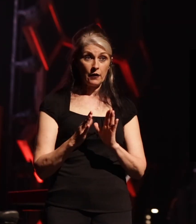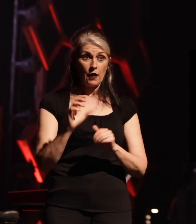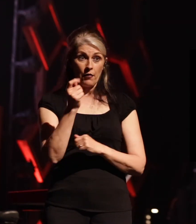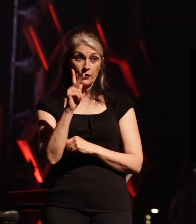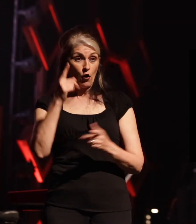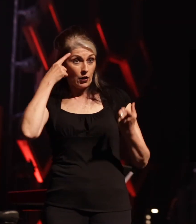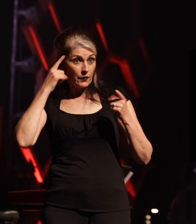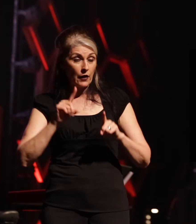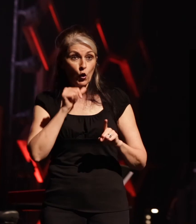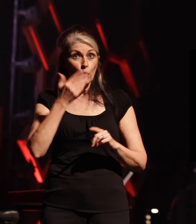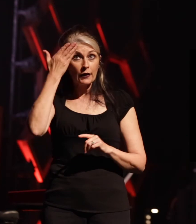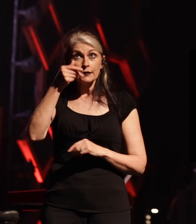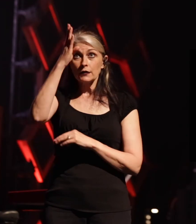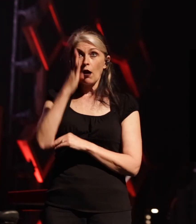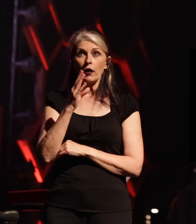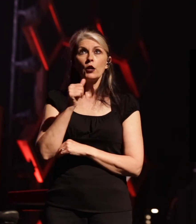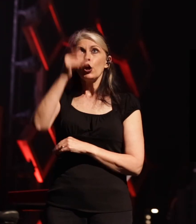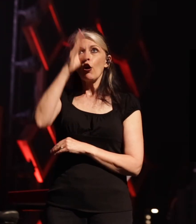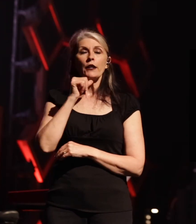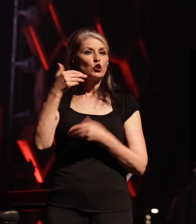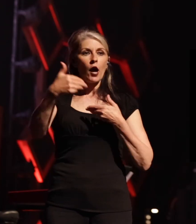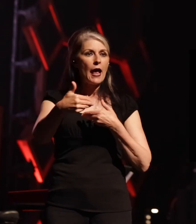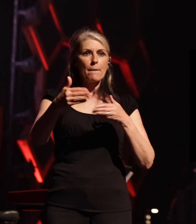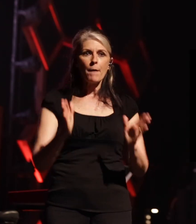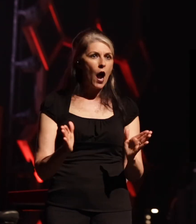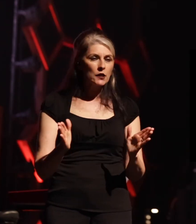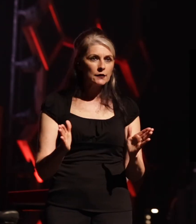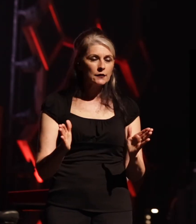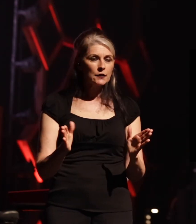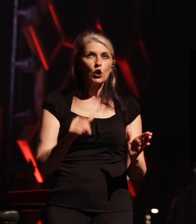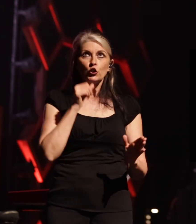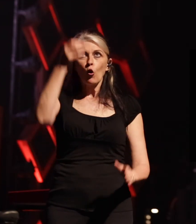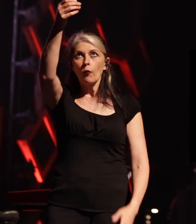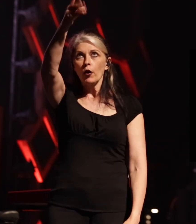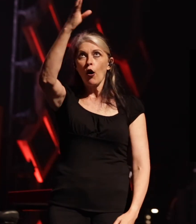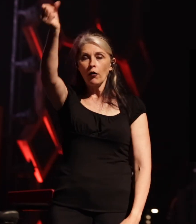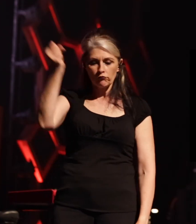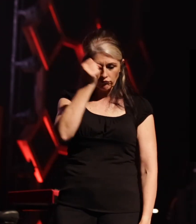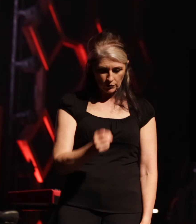is not a box, all right? He's not. Do not put God in a box, all right? Pun intended. The Ark